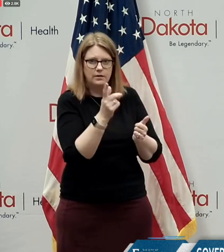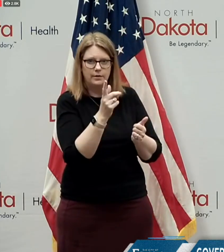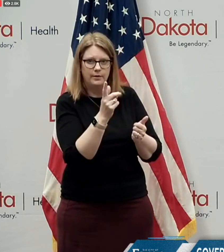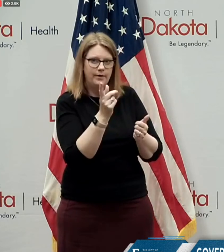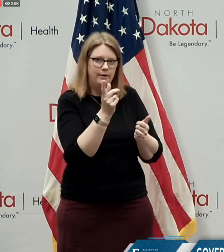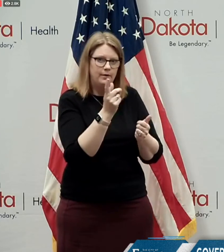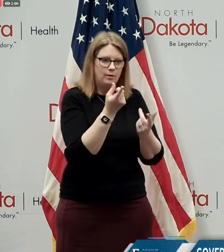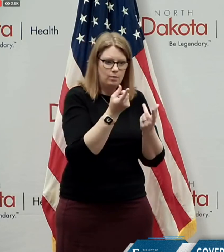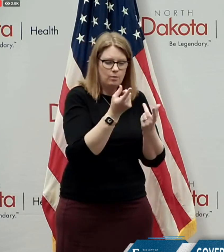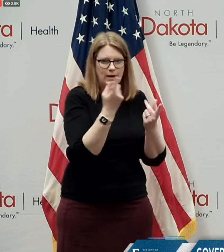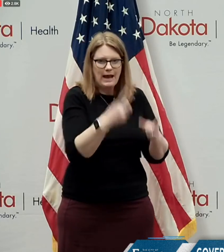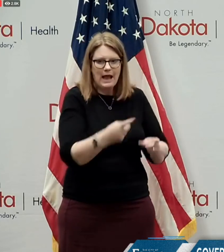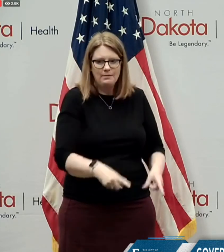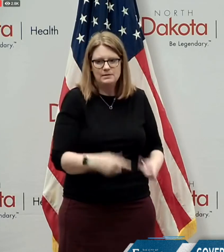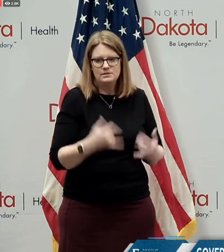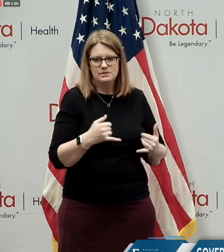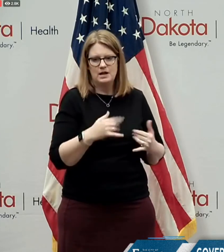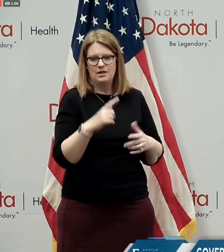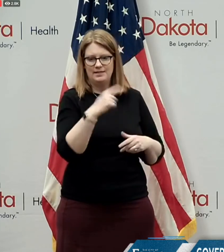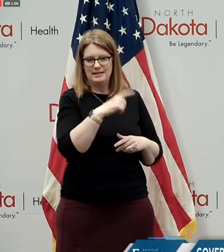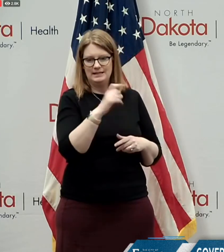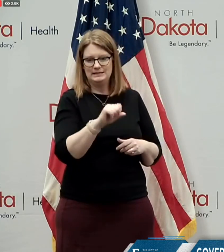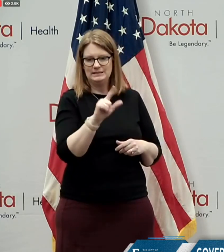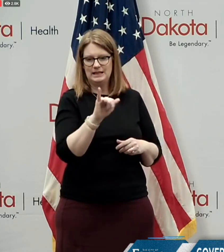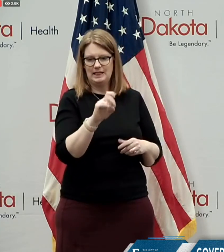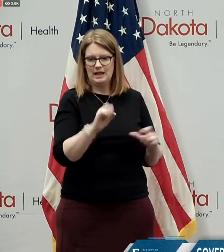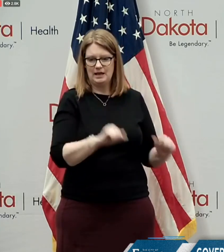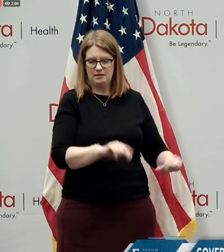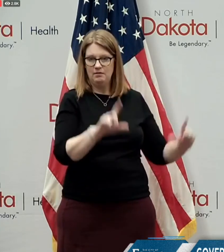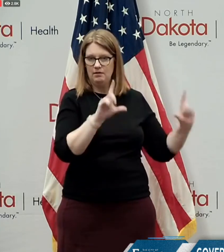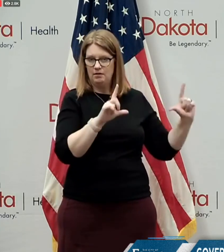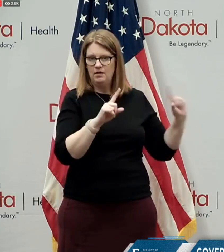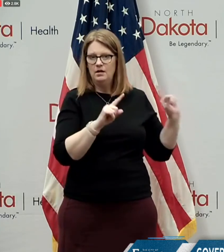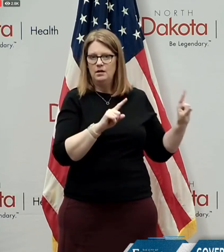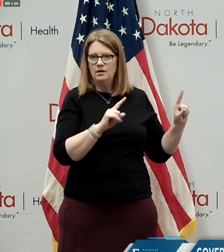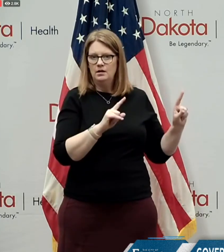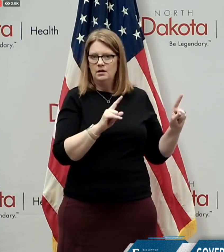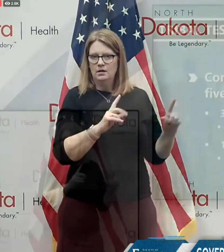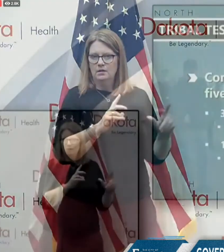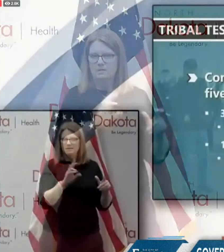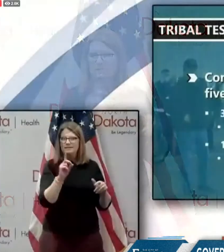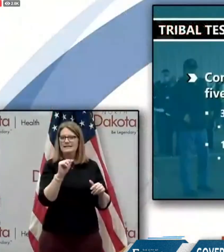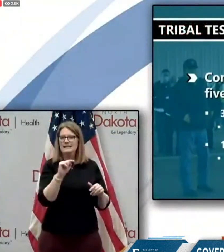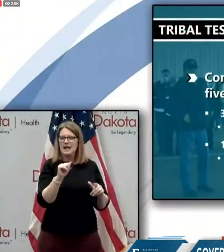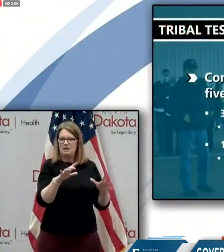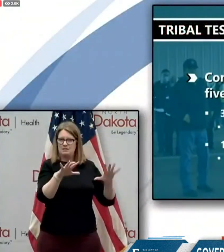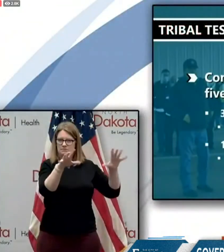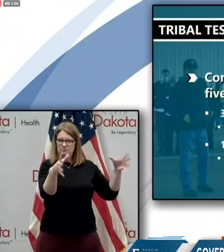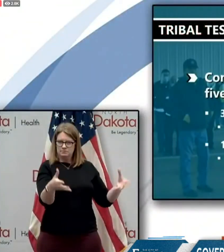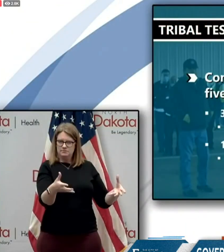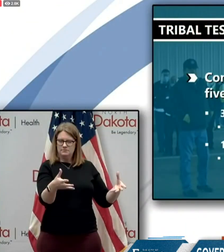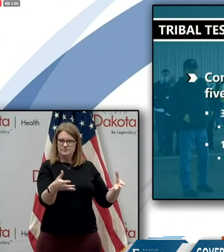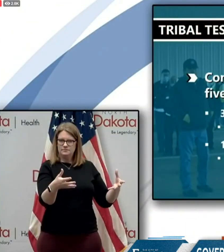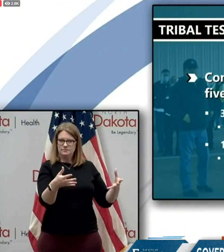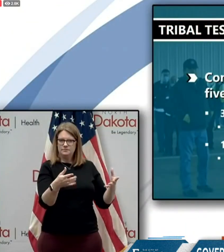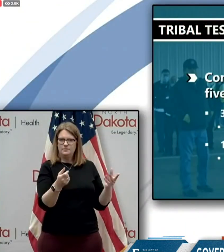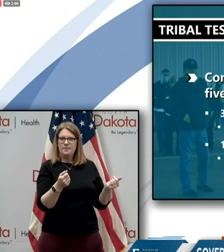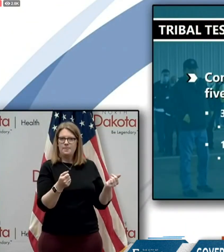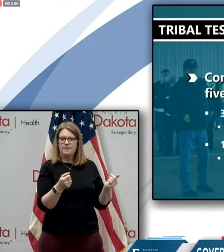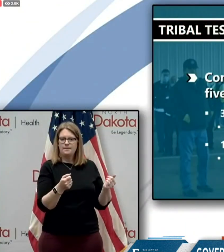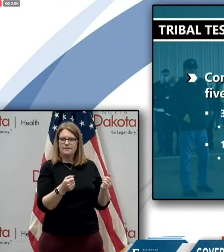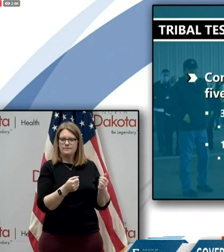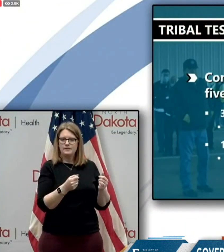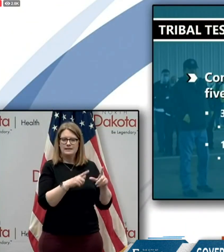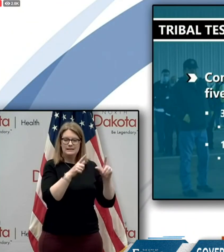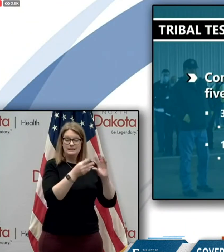this slide that you'll be shown here shows the data set of how many tests were